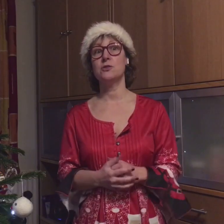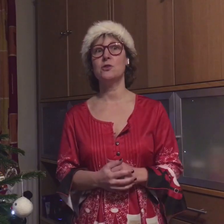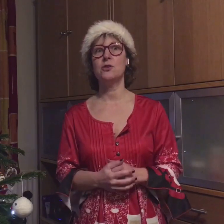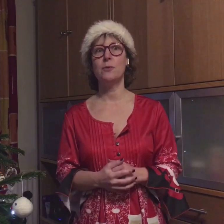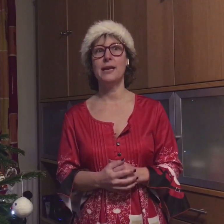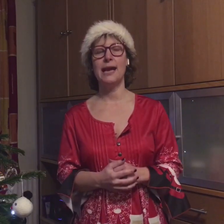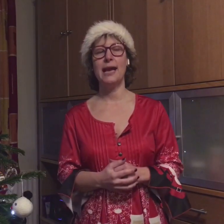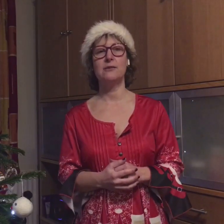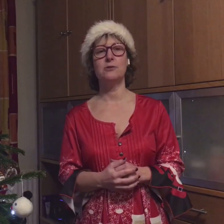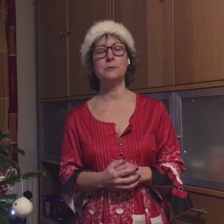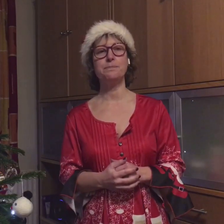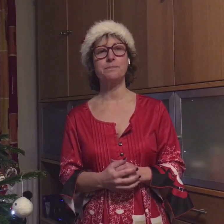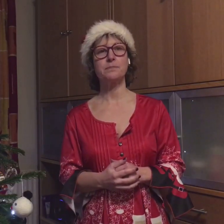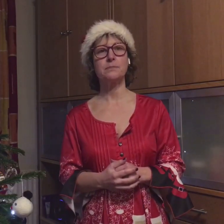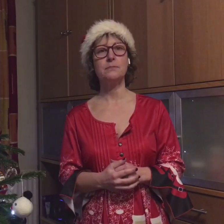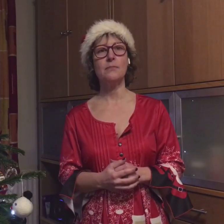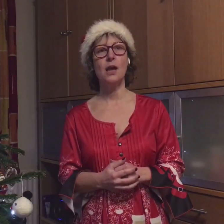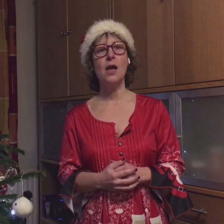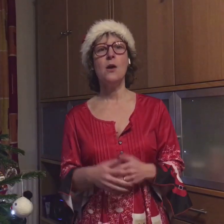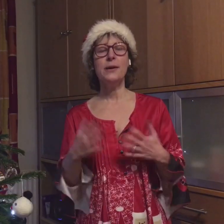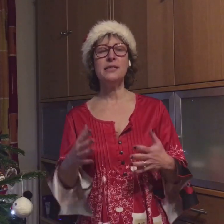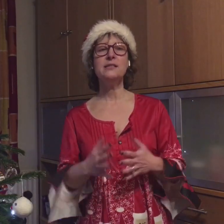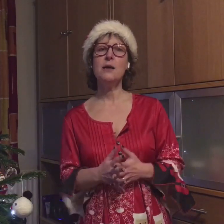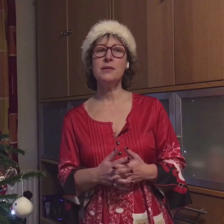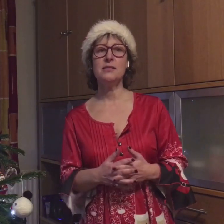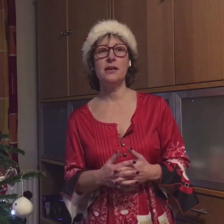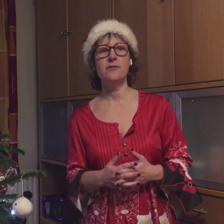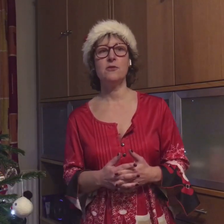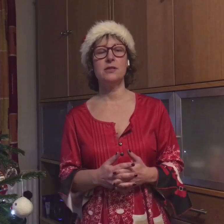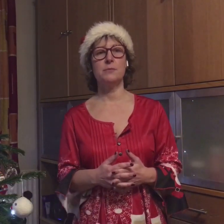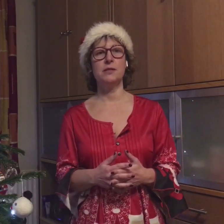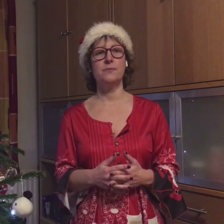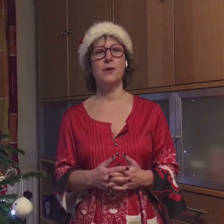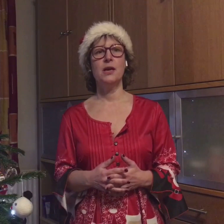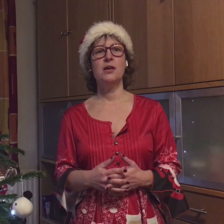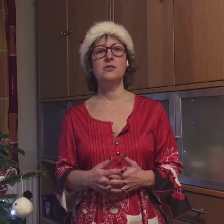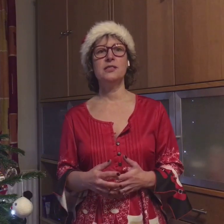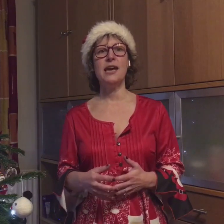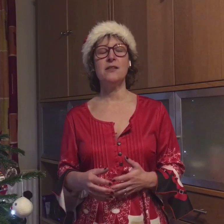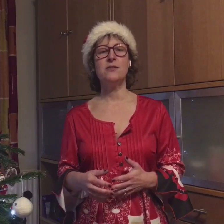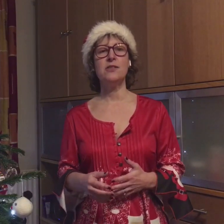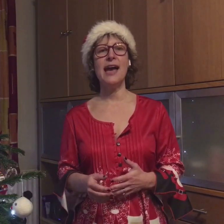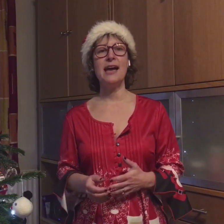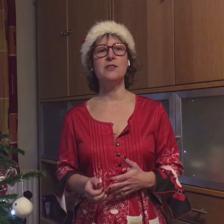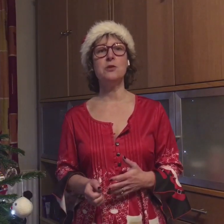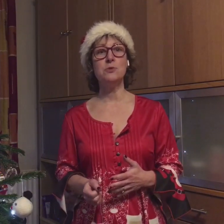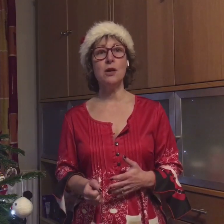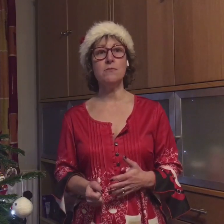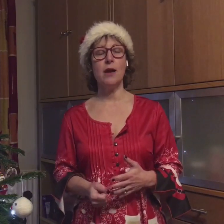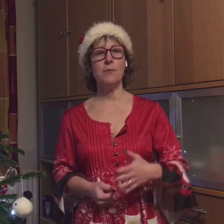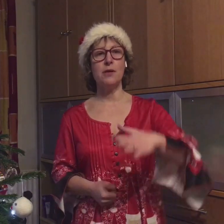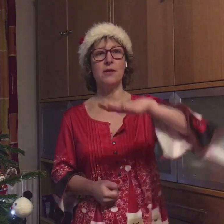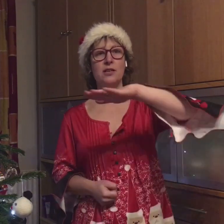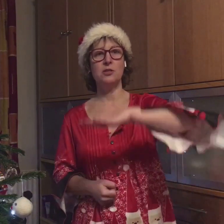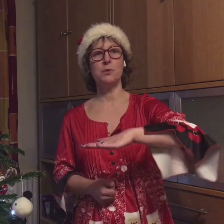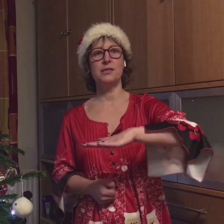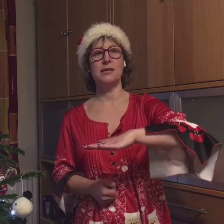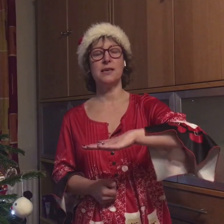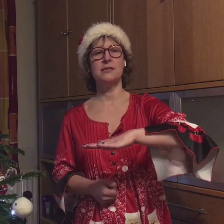your non-dominant hand for. We're going to start with a sign for Christmas. So take the hand that you don't write with and just put it as if